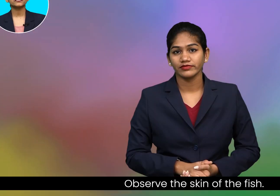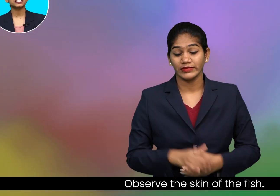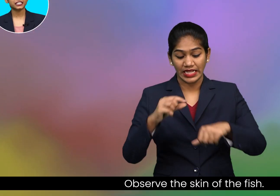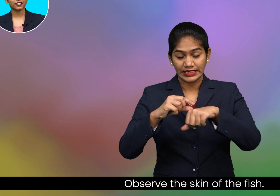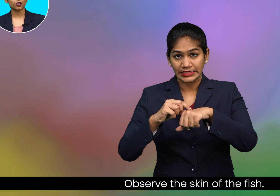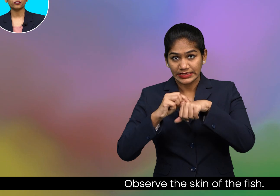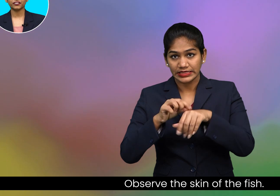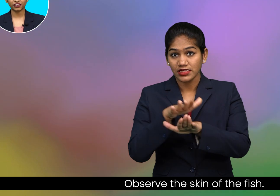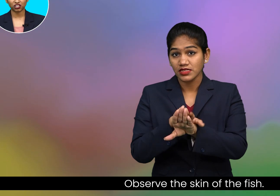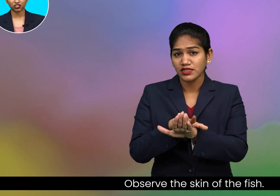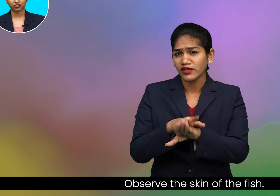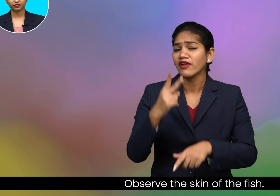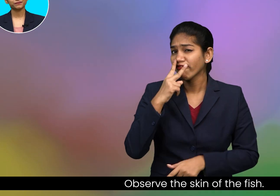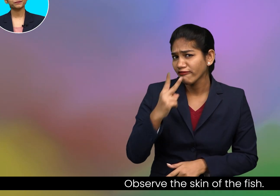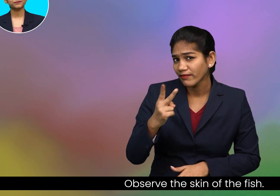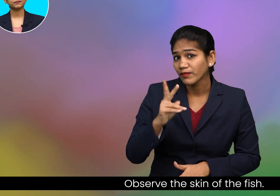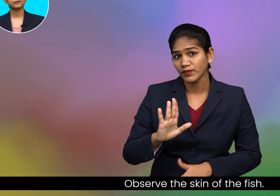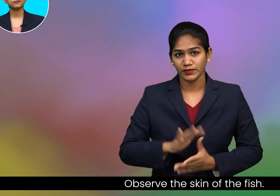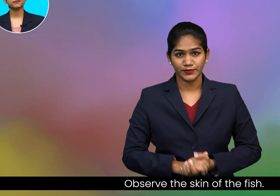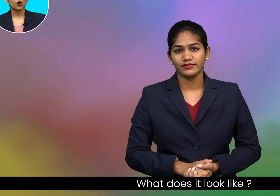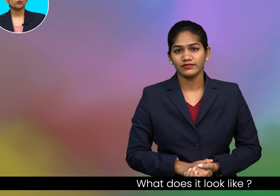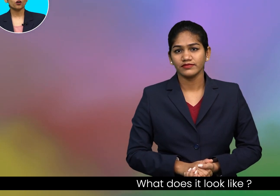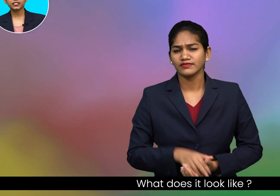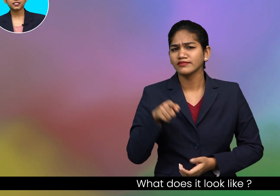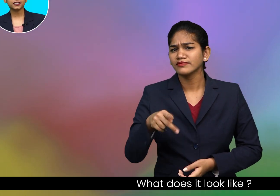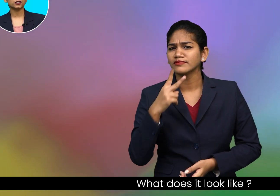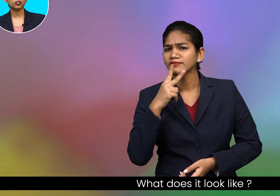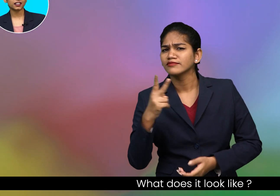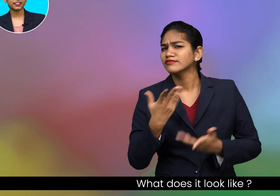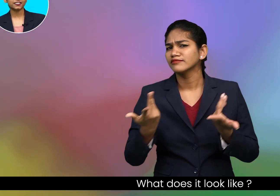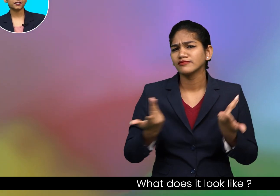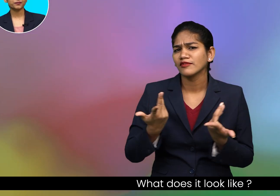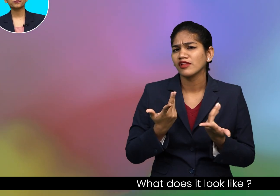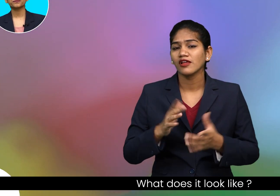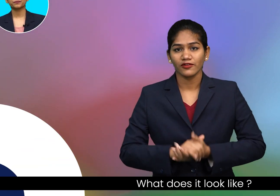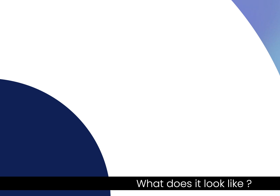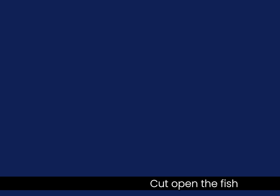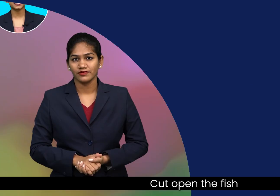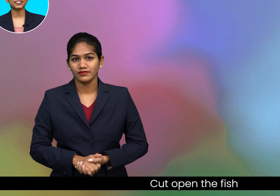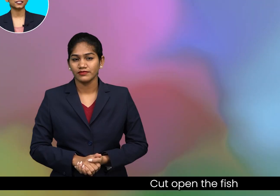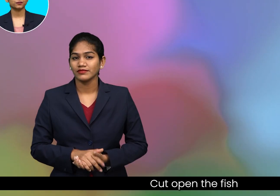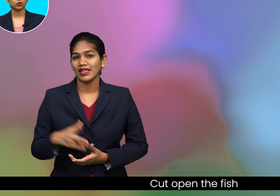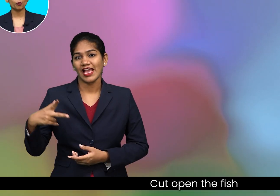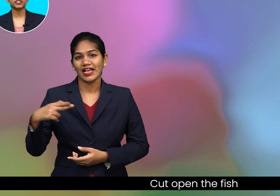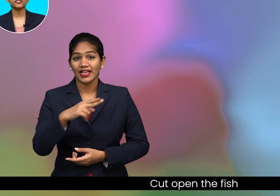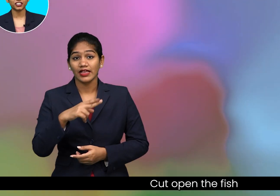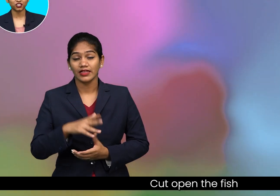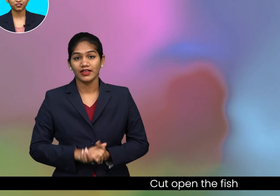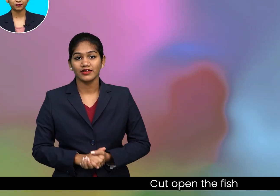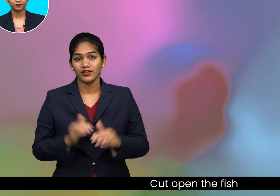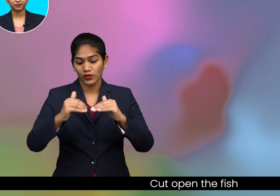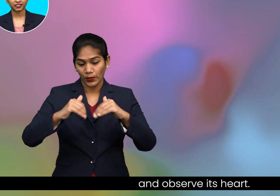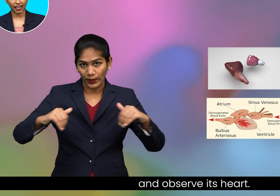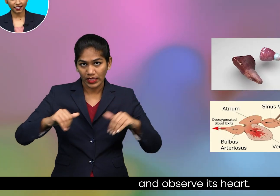Observe the skin of the fish. What does it look like? Cut, open the